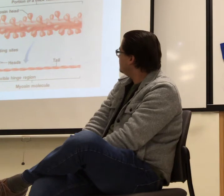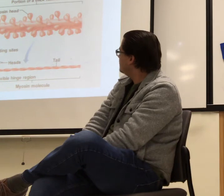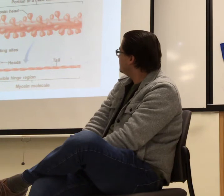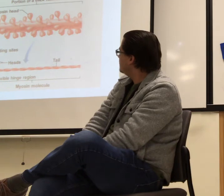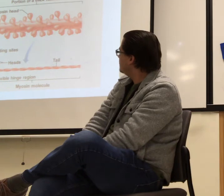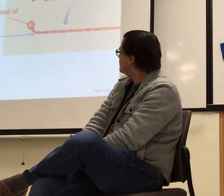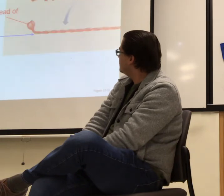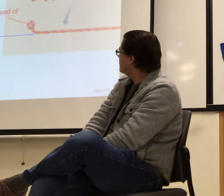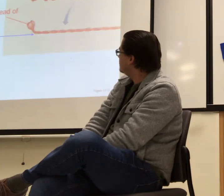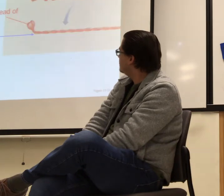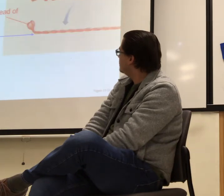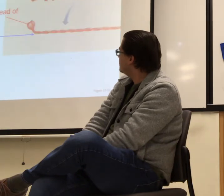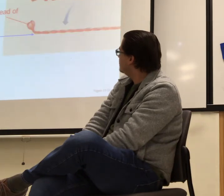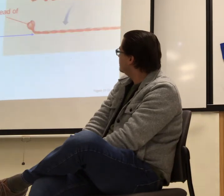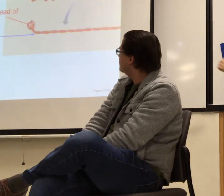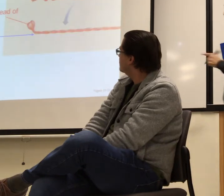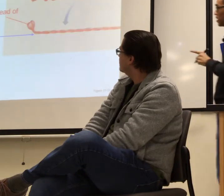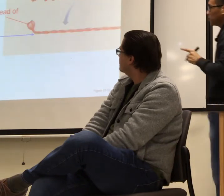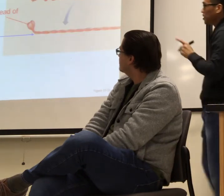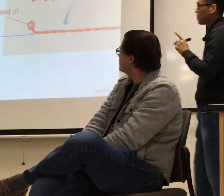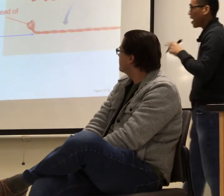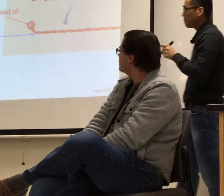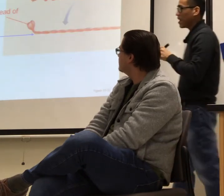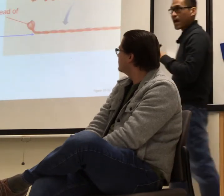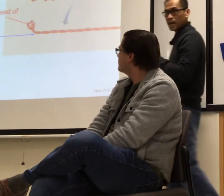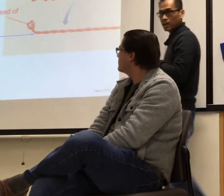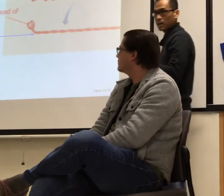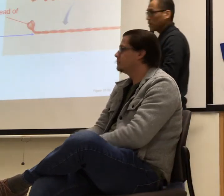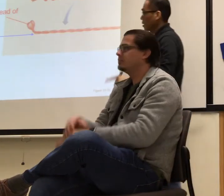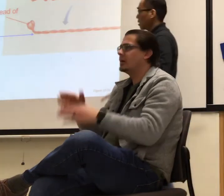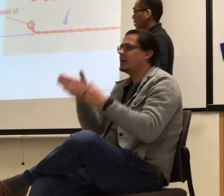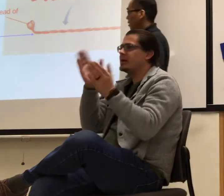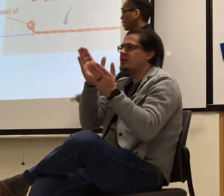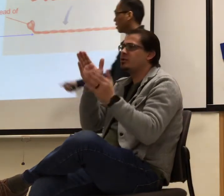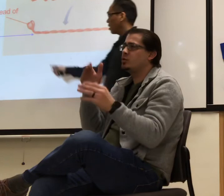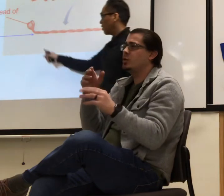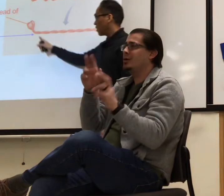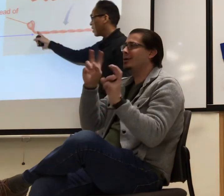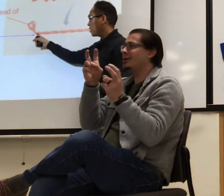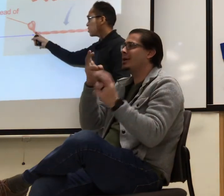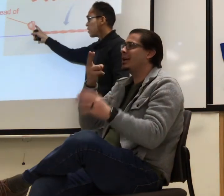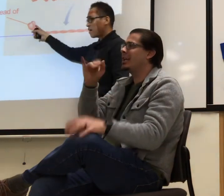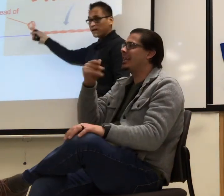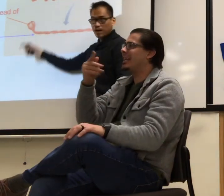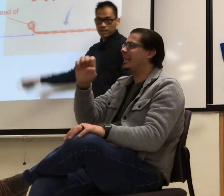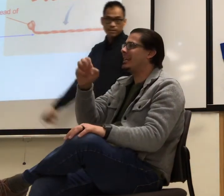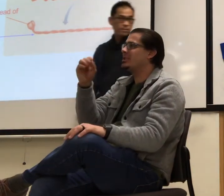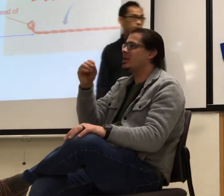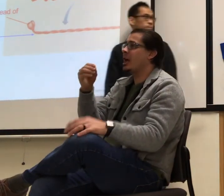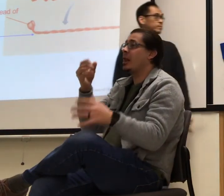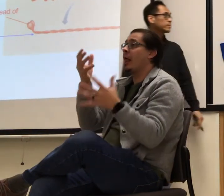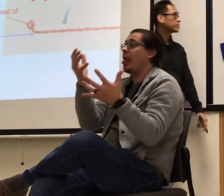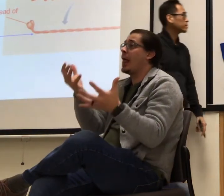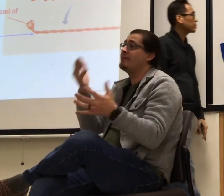pay attention to the hinge and the heavy head. The hinge and the heavy head.